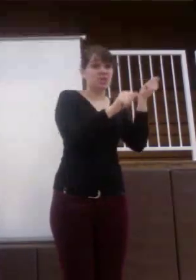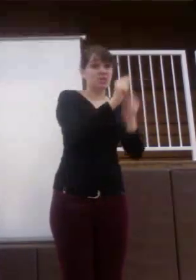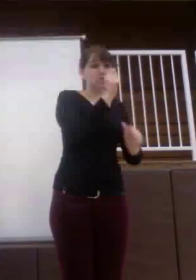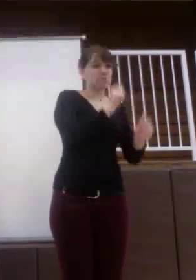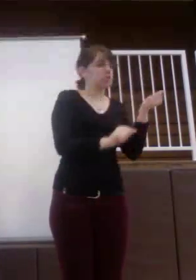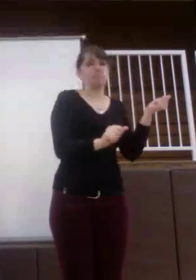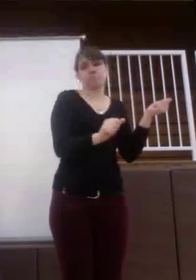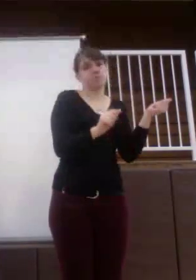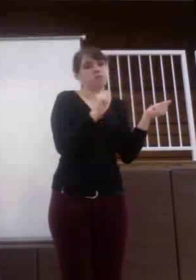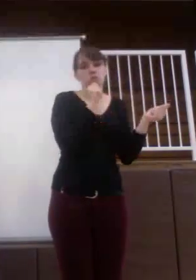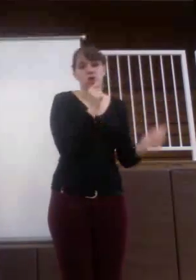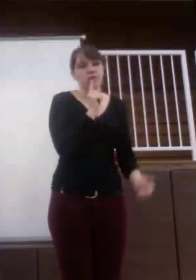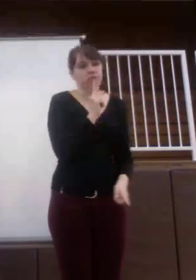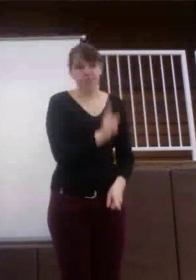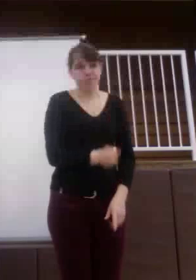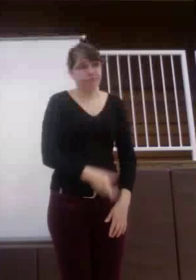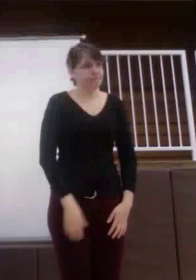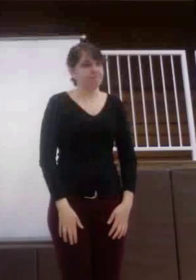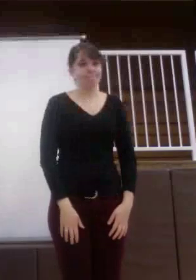That is not true.